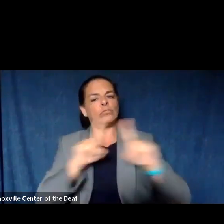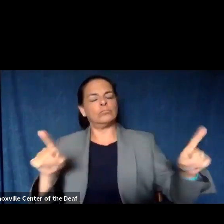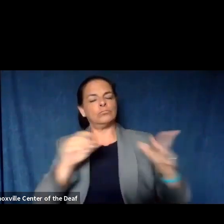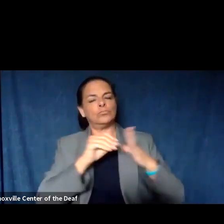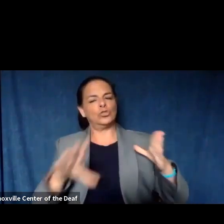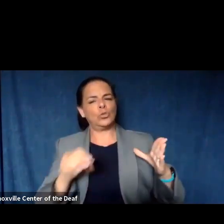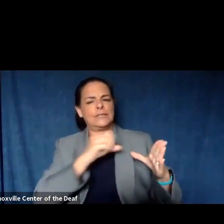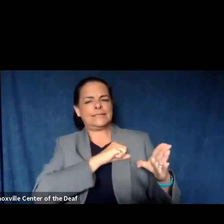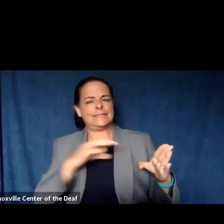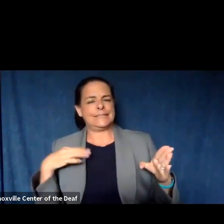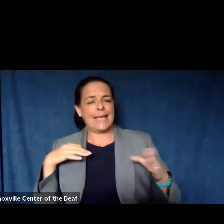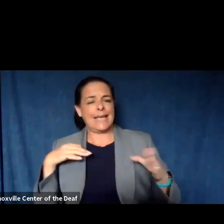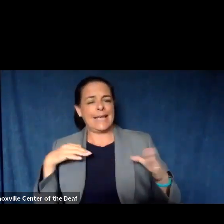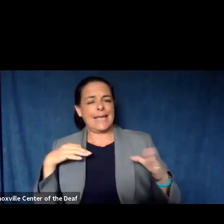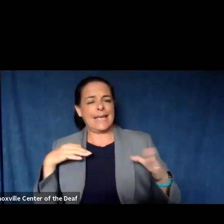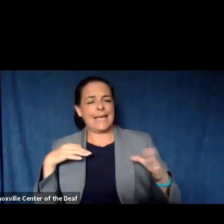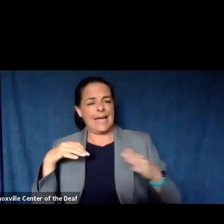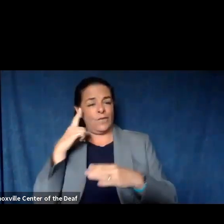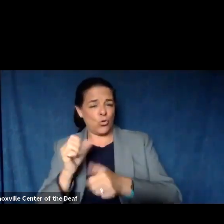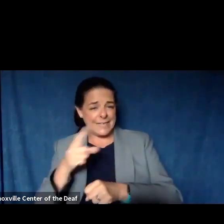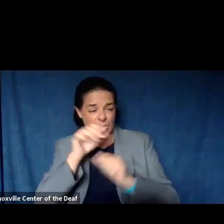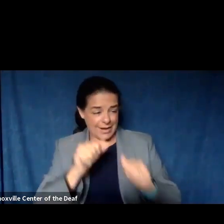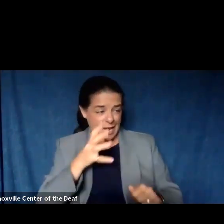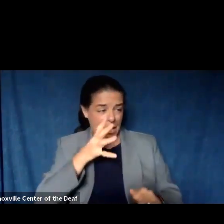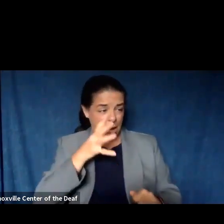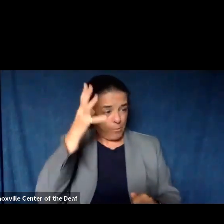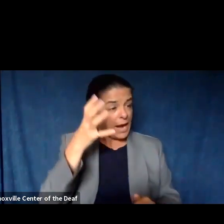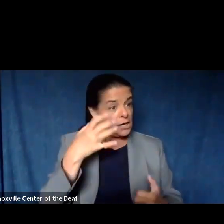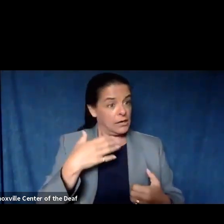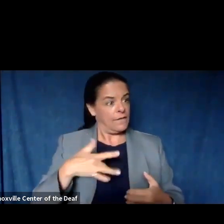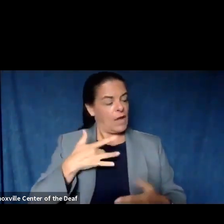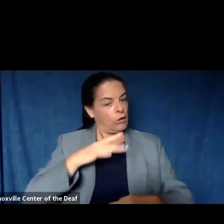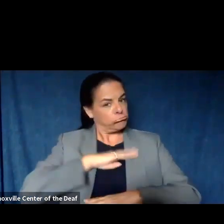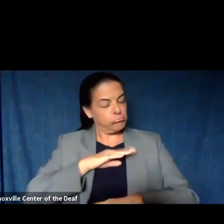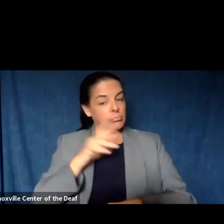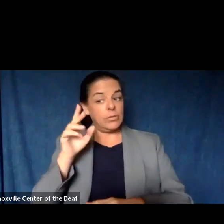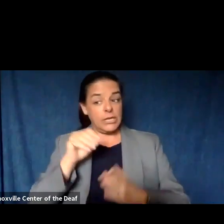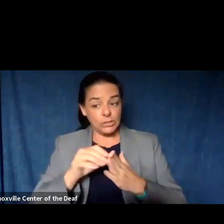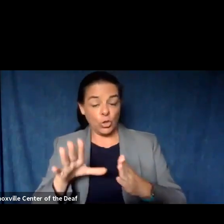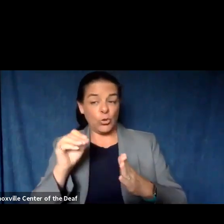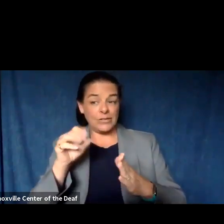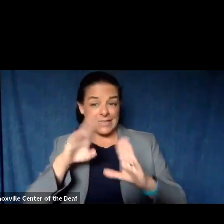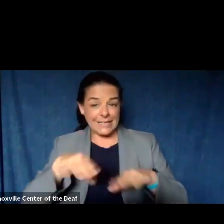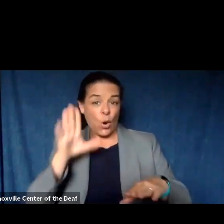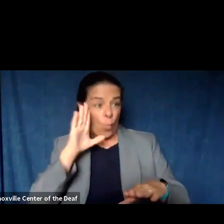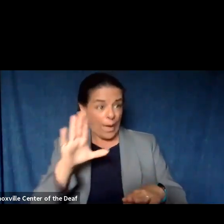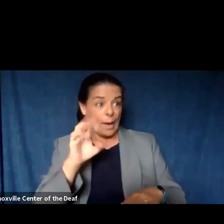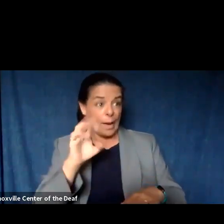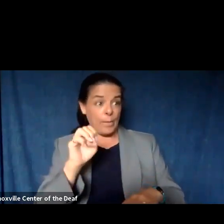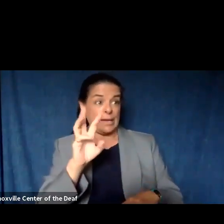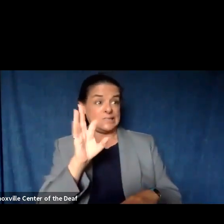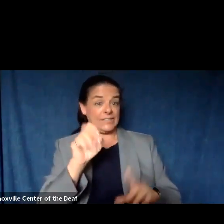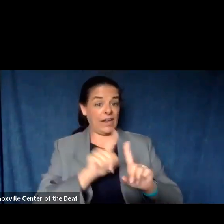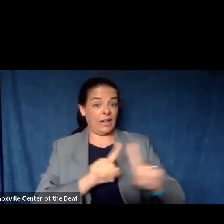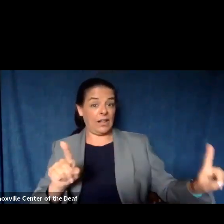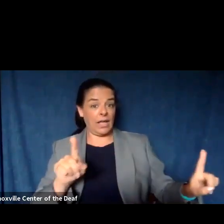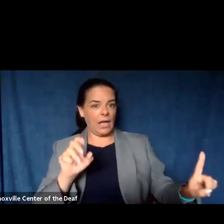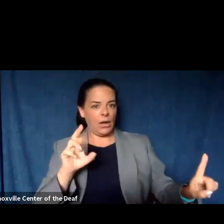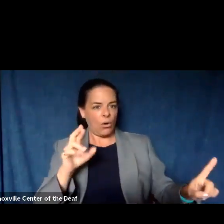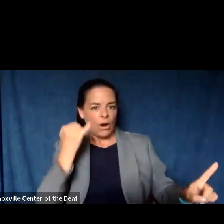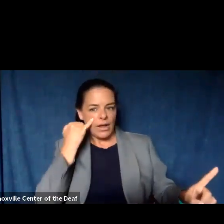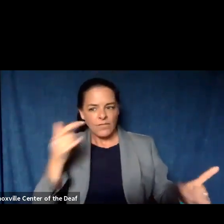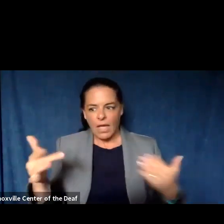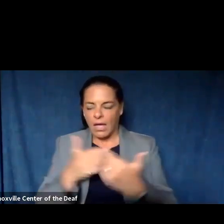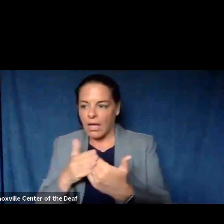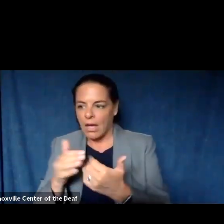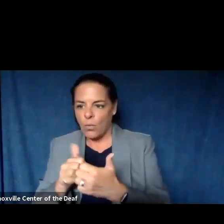and can parents be assured that the students will be 6 feet away from one another, or if their children come in contact with a child or staff that is